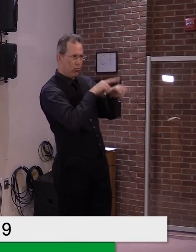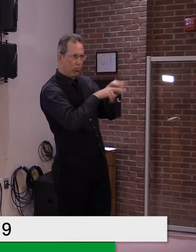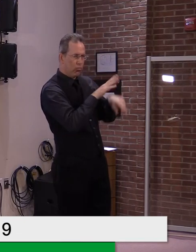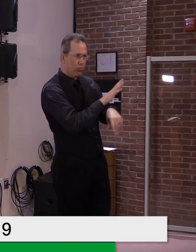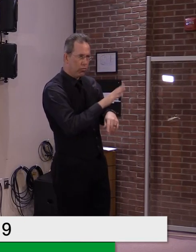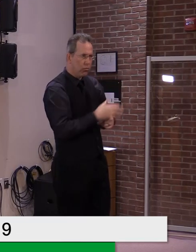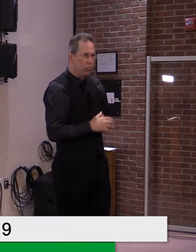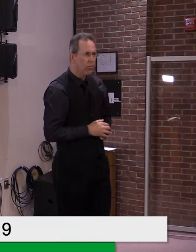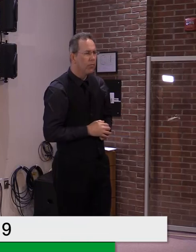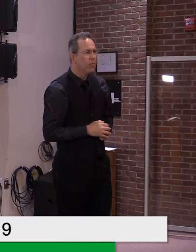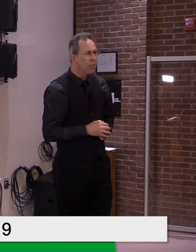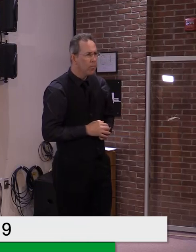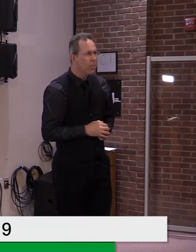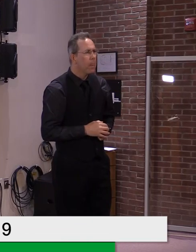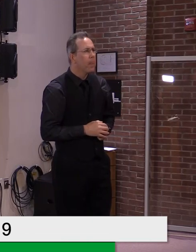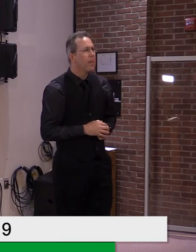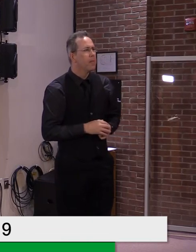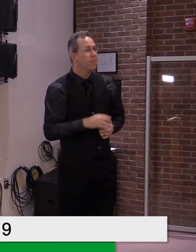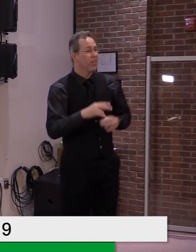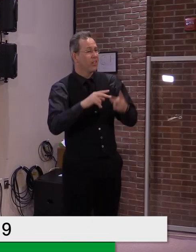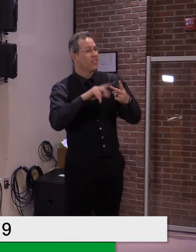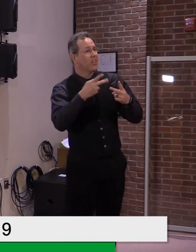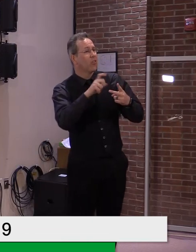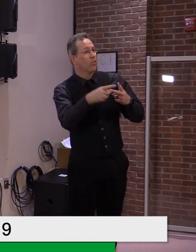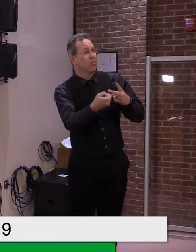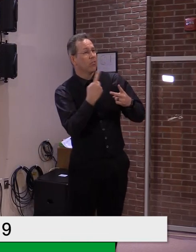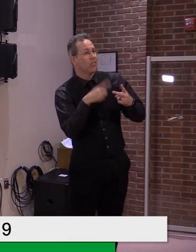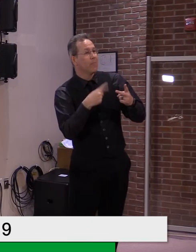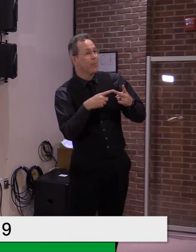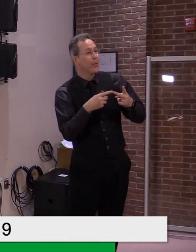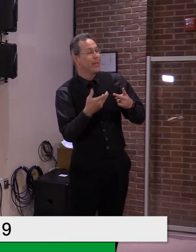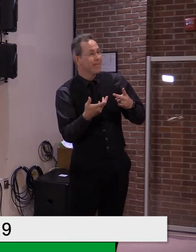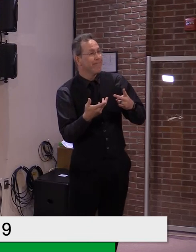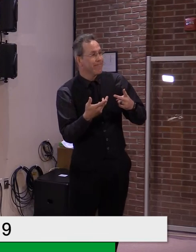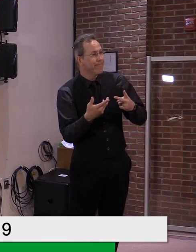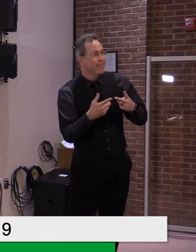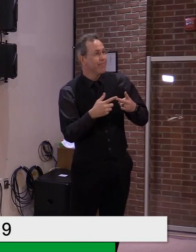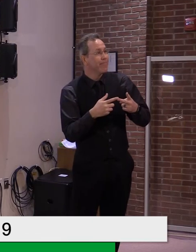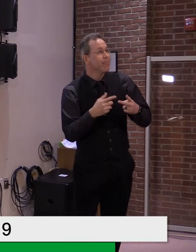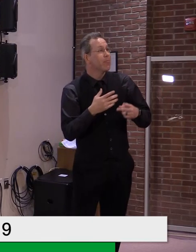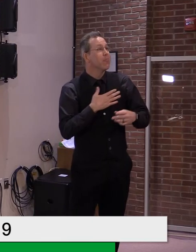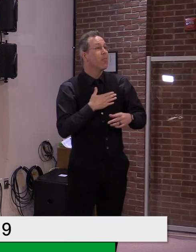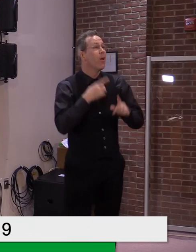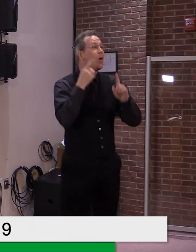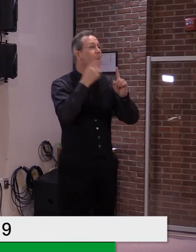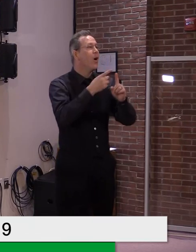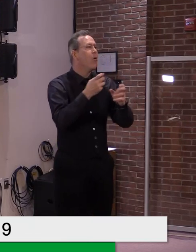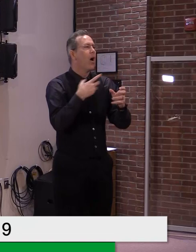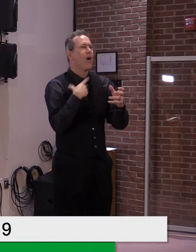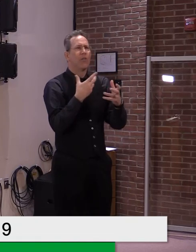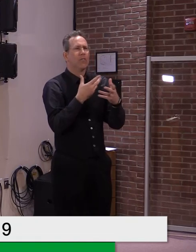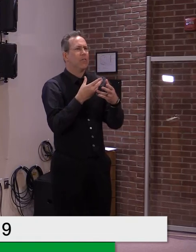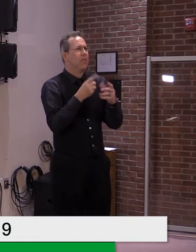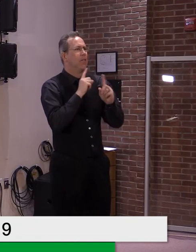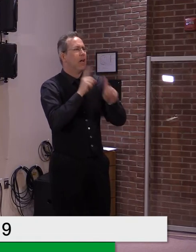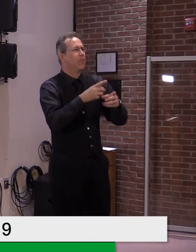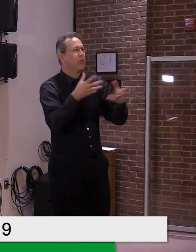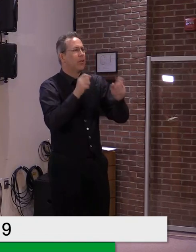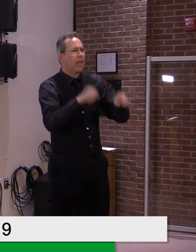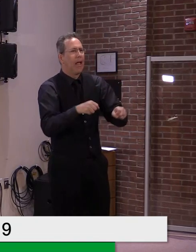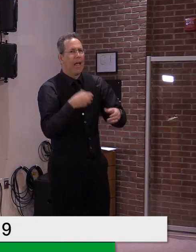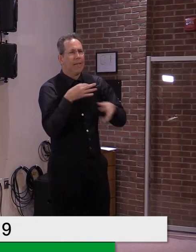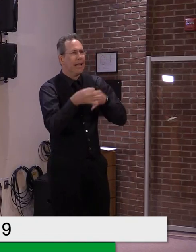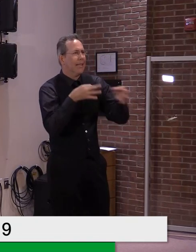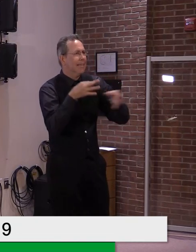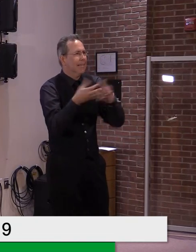walk up to this podium is give you as much information as I possibly can. And when I walk in here, sometimes it's breaking.